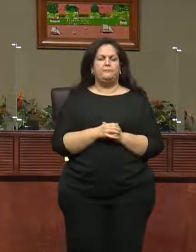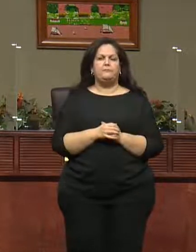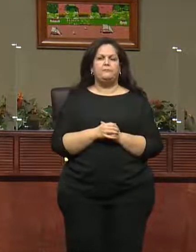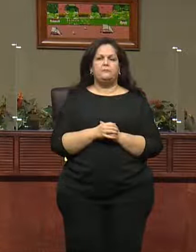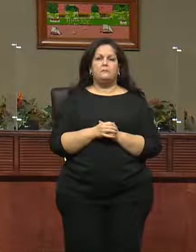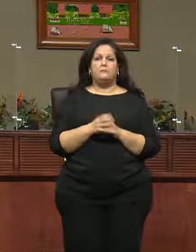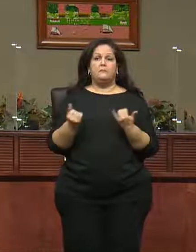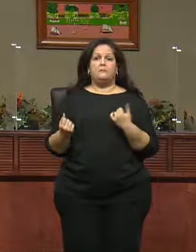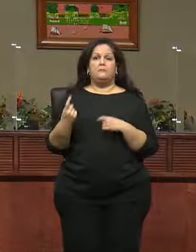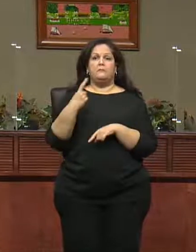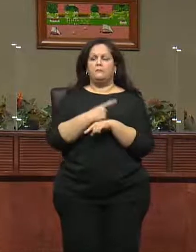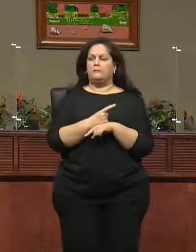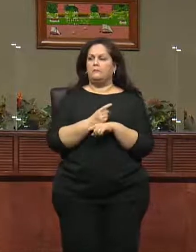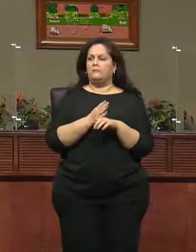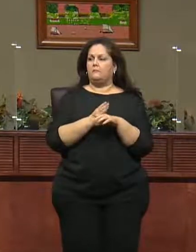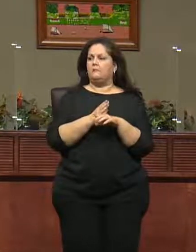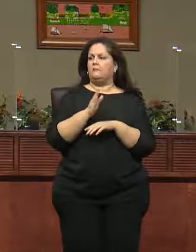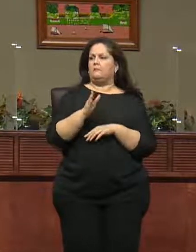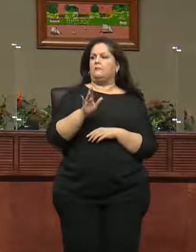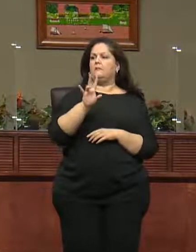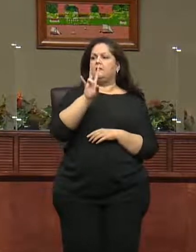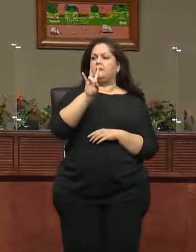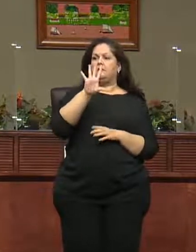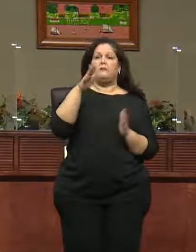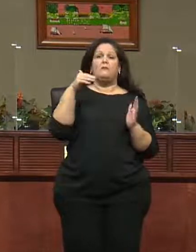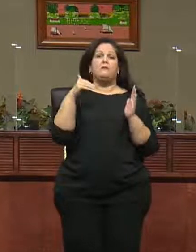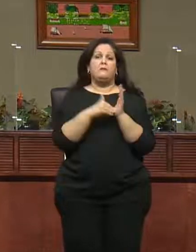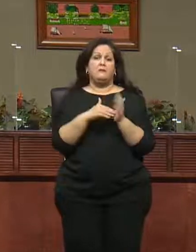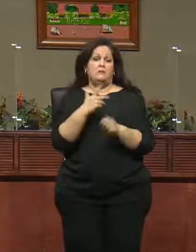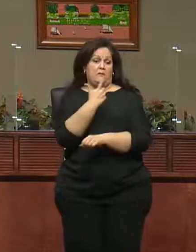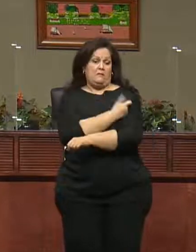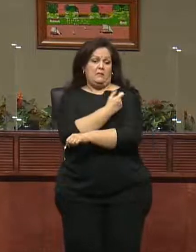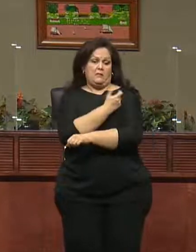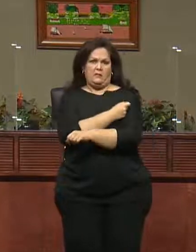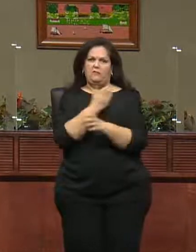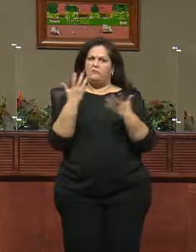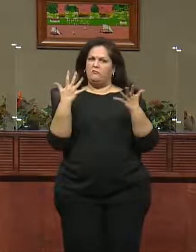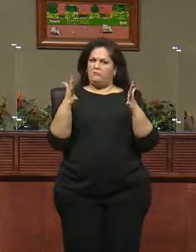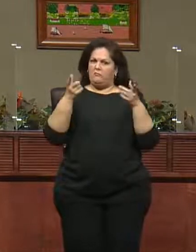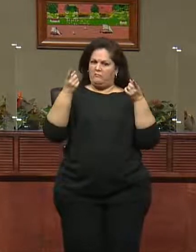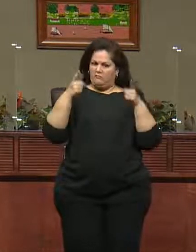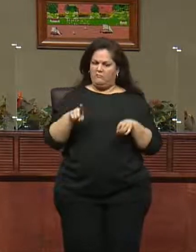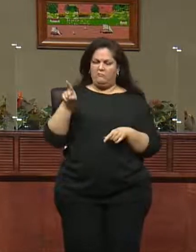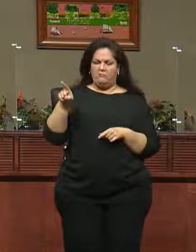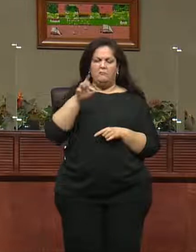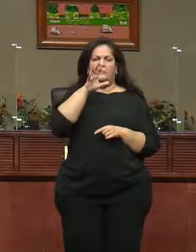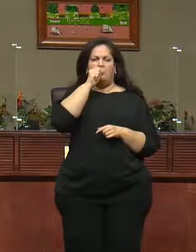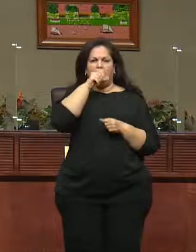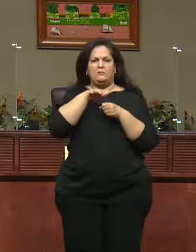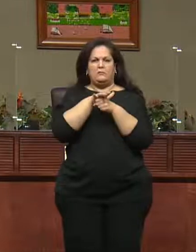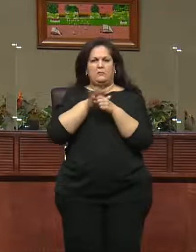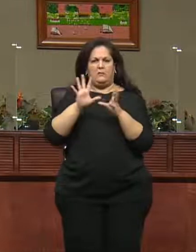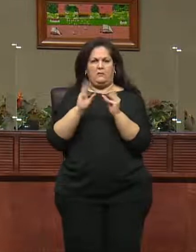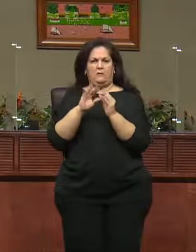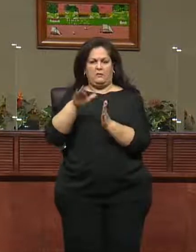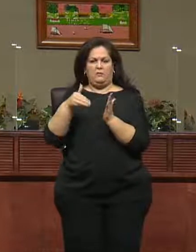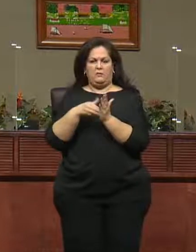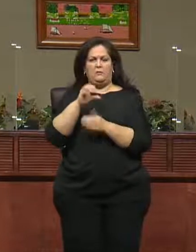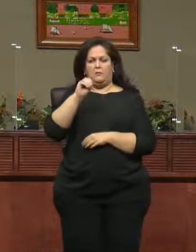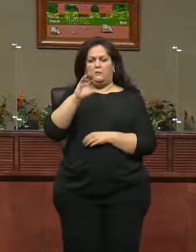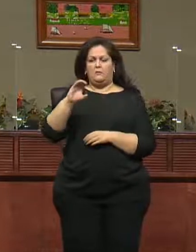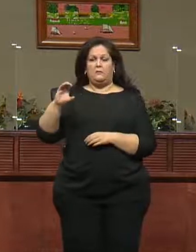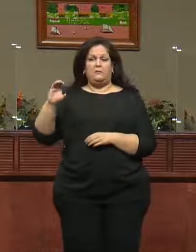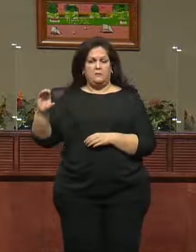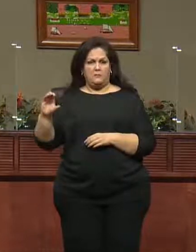over 75,000 vaccinations have been given in Orange County at the Convention Center. And I'll talk a little bit